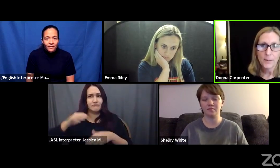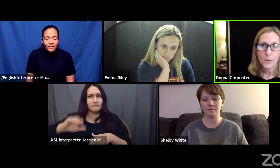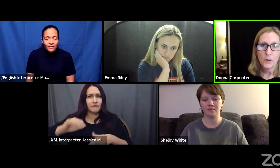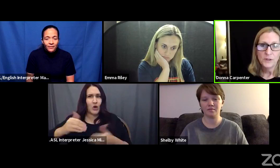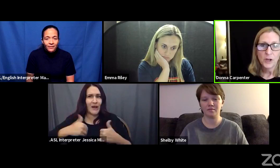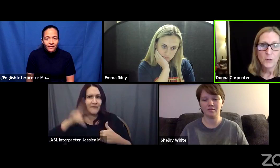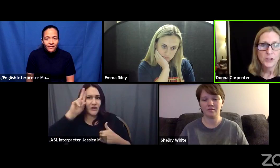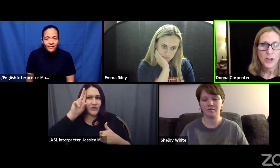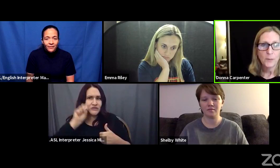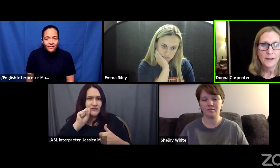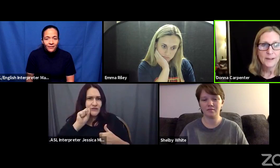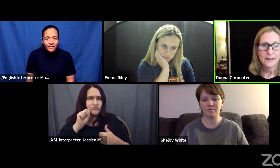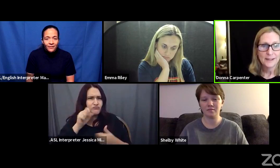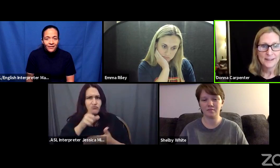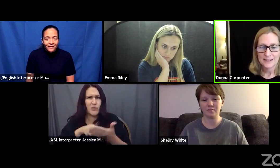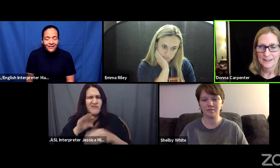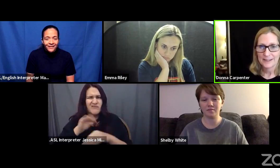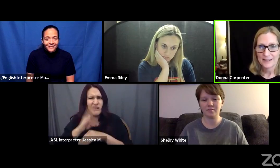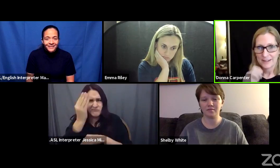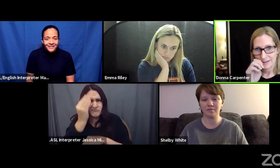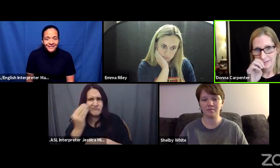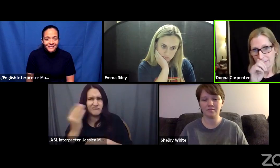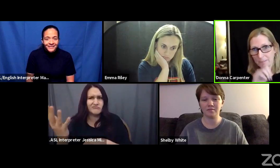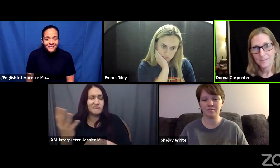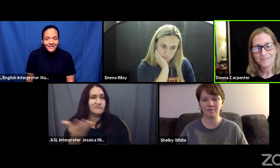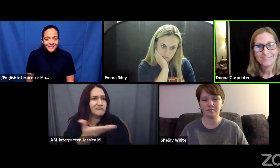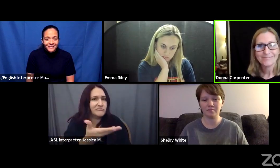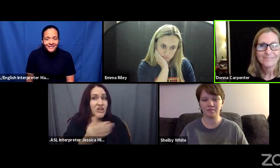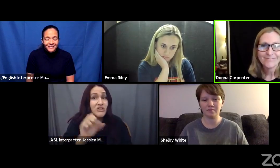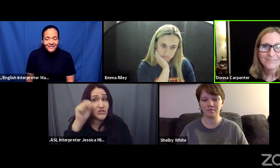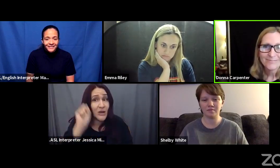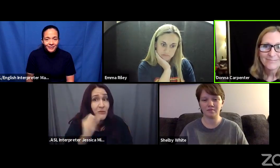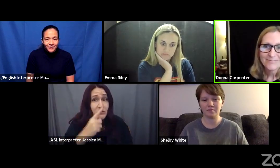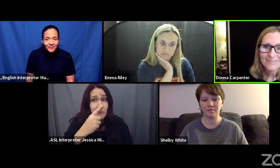Okay, why don't we start with Shelby?